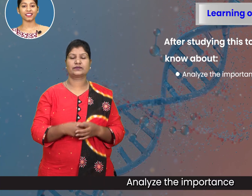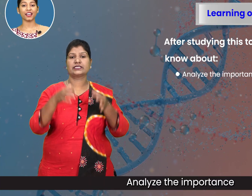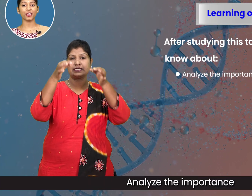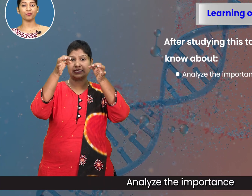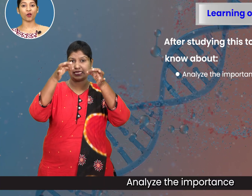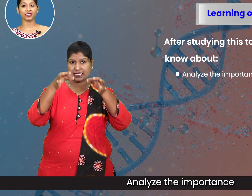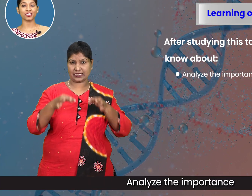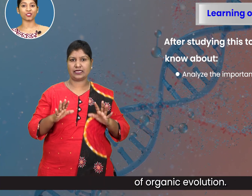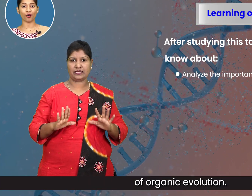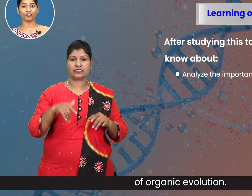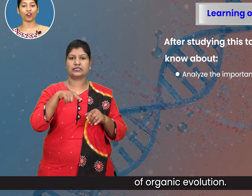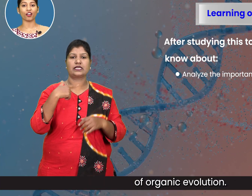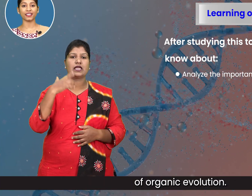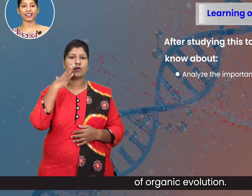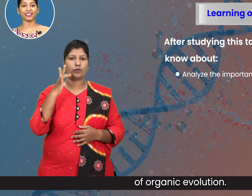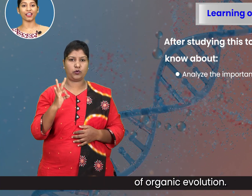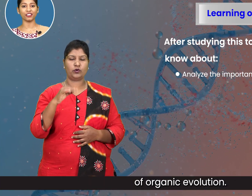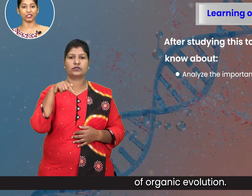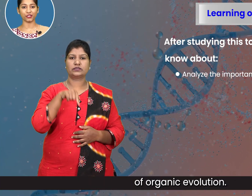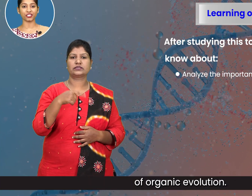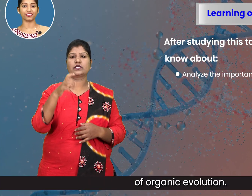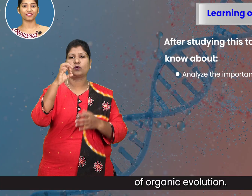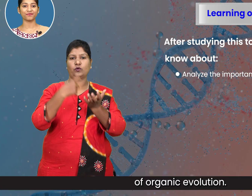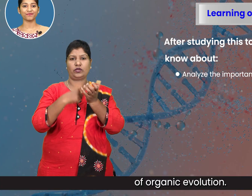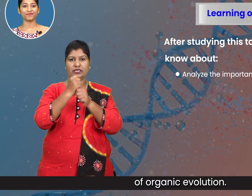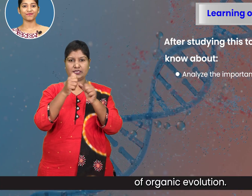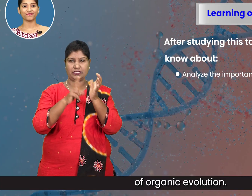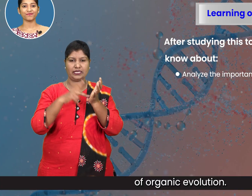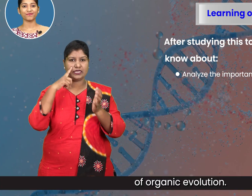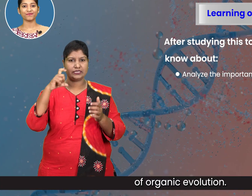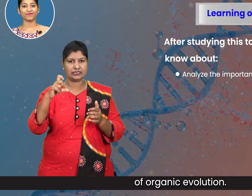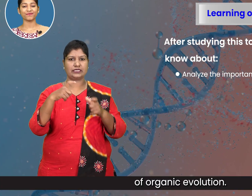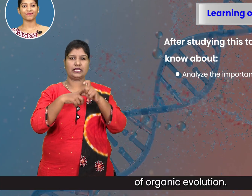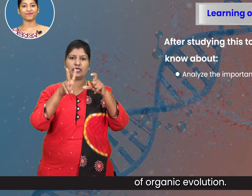analyze the importance of organic evolution,